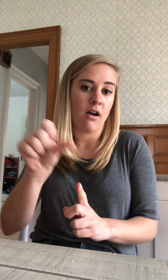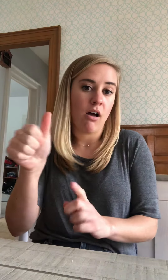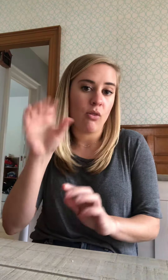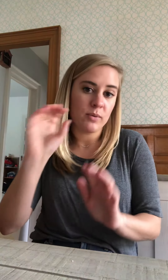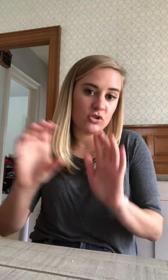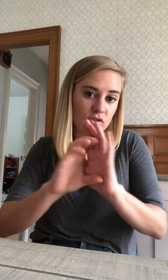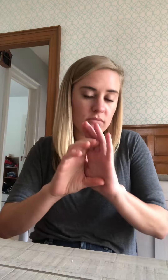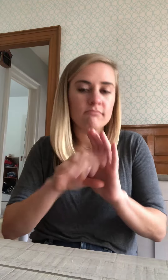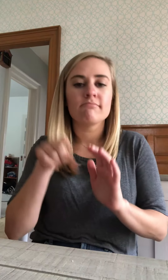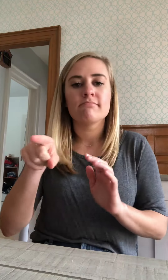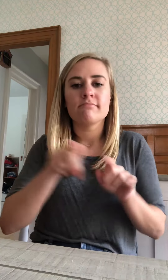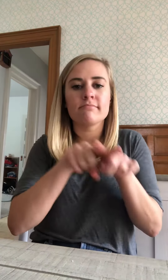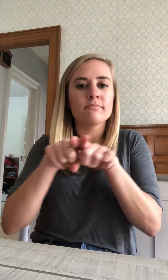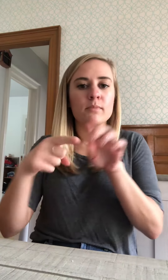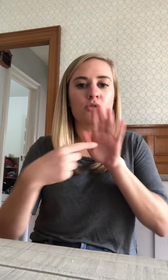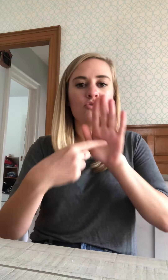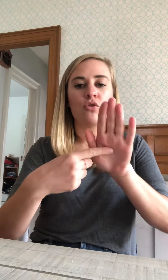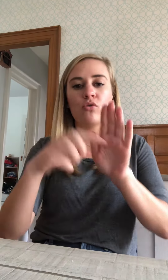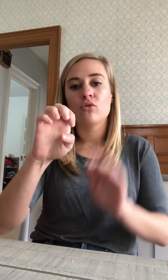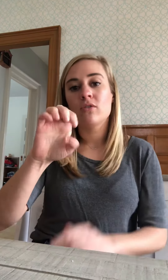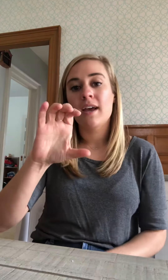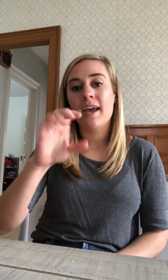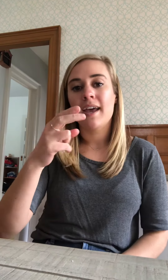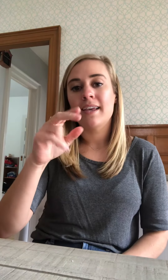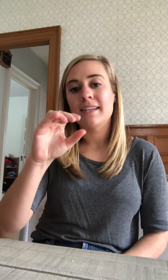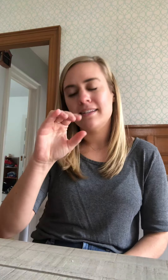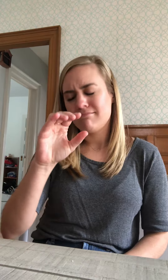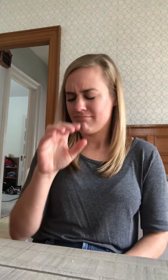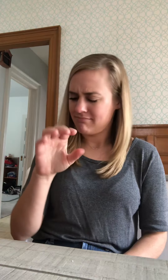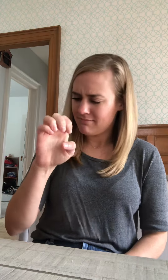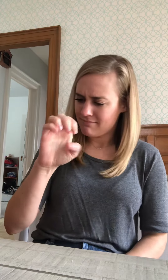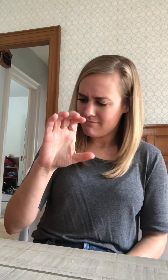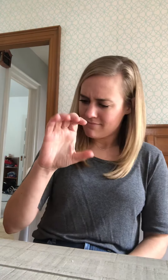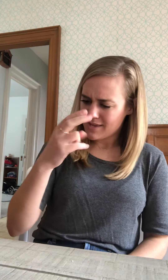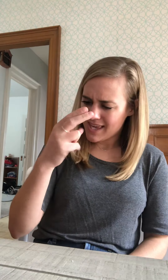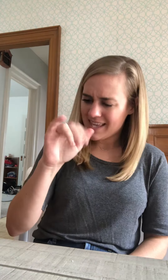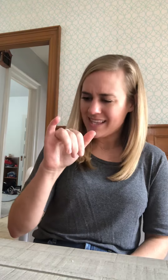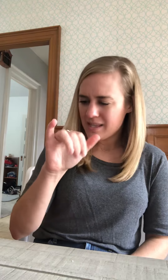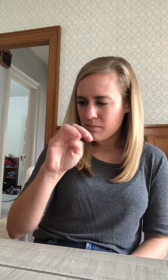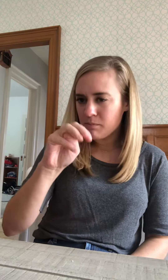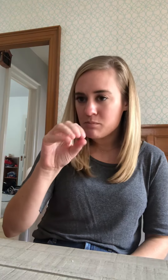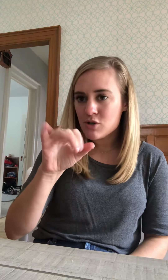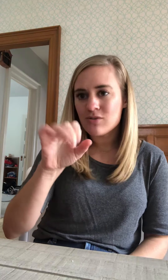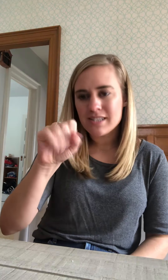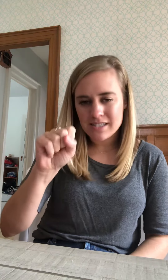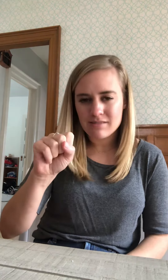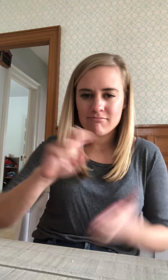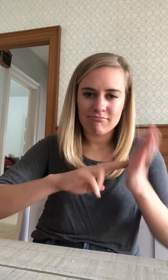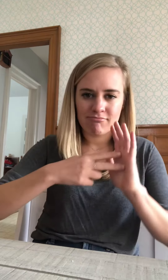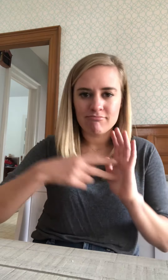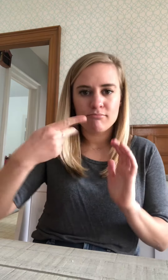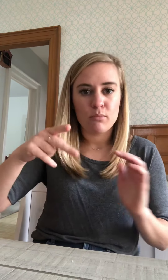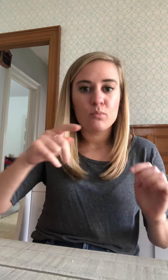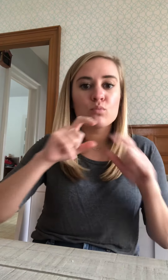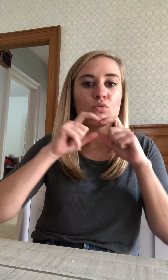pretty well ecchymosis around fracture sites. Okay, so you can see that there's bruising. The bruising will indicate where the fractures